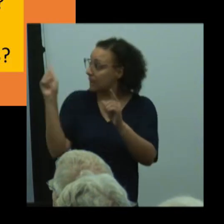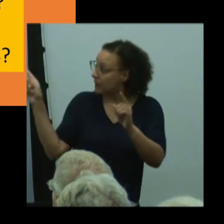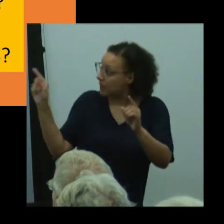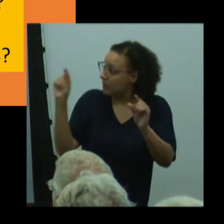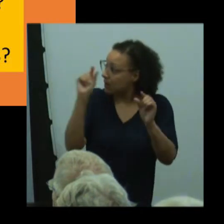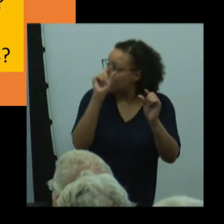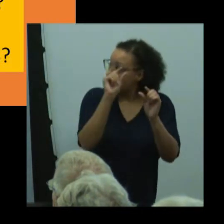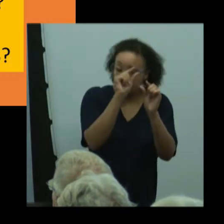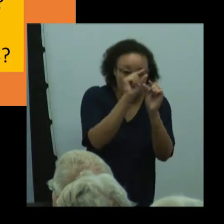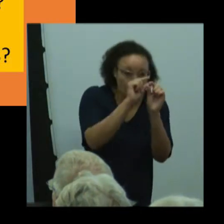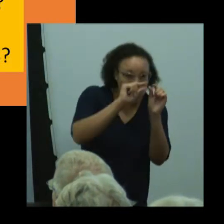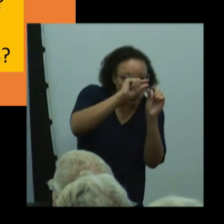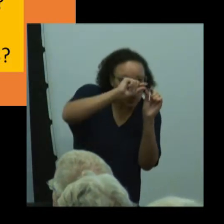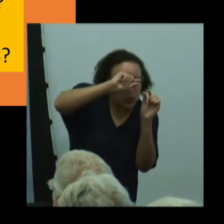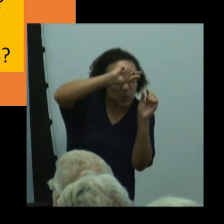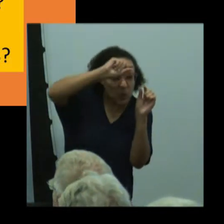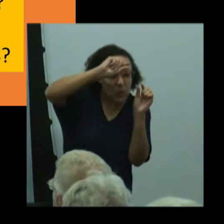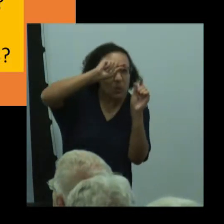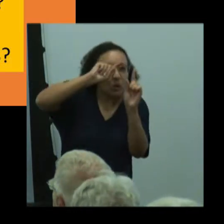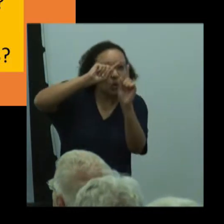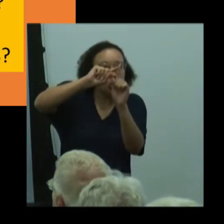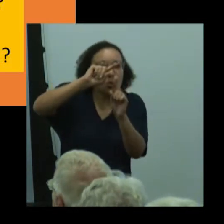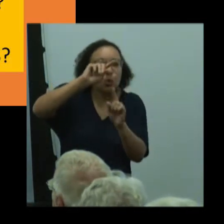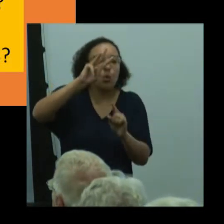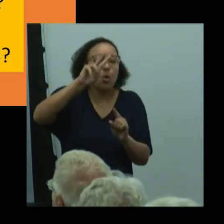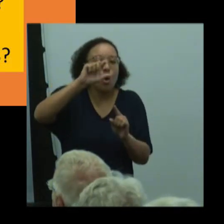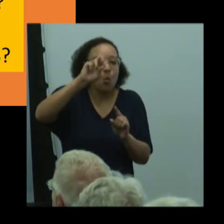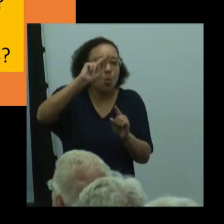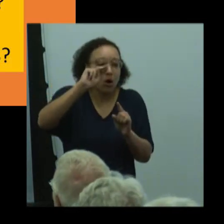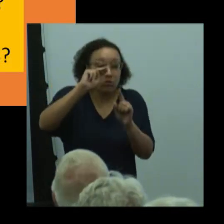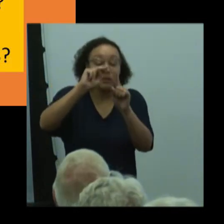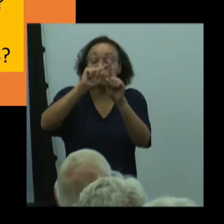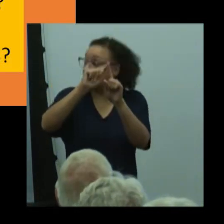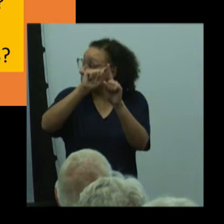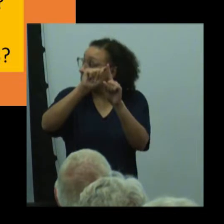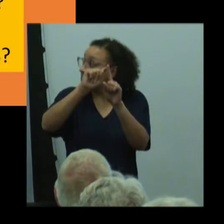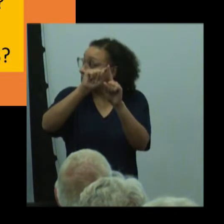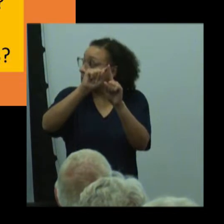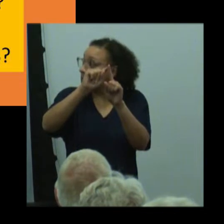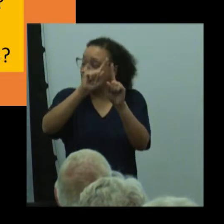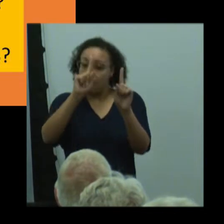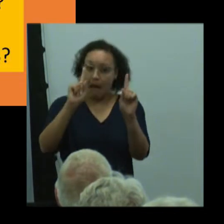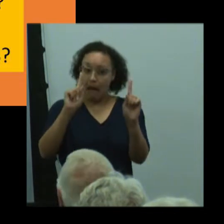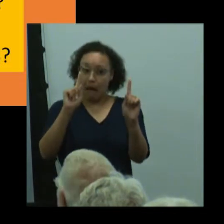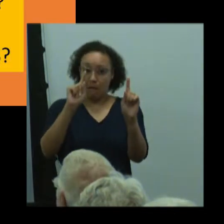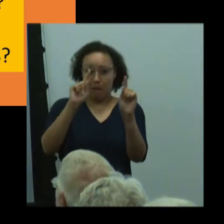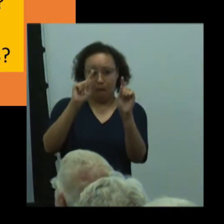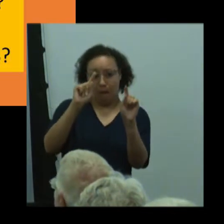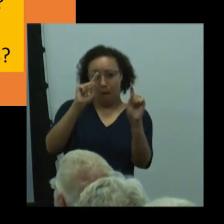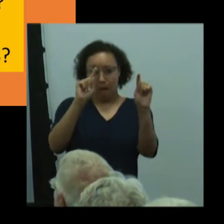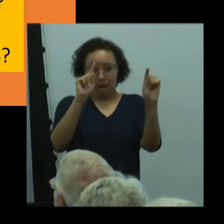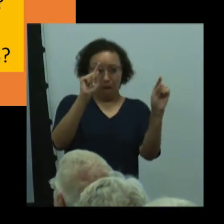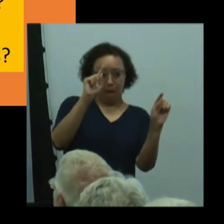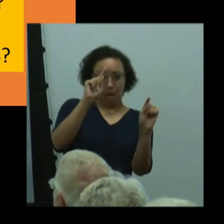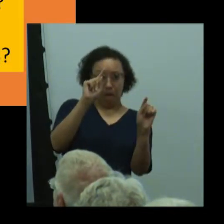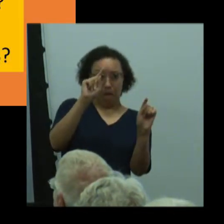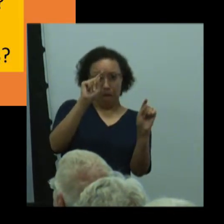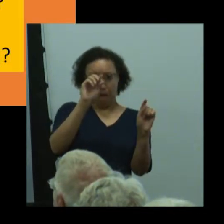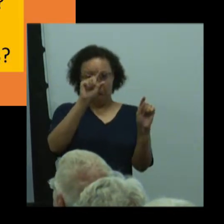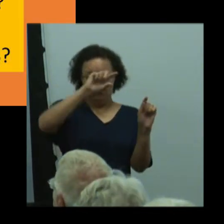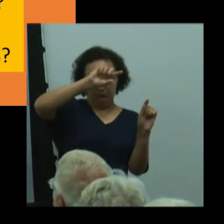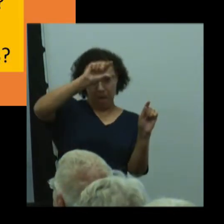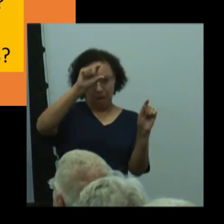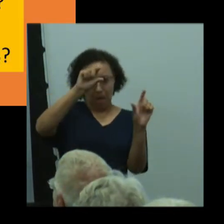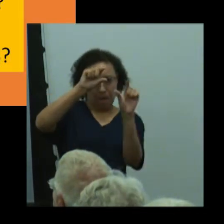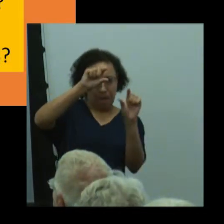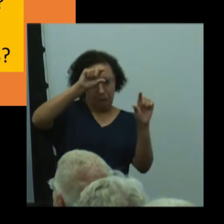up to Warren County, and then just to make sure about the balance, you got a little bit of an appendix coming down from Warren